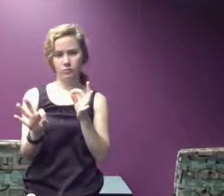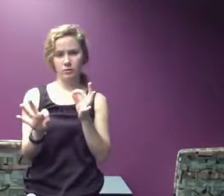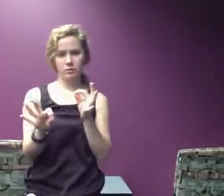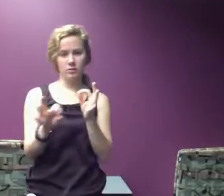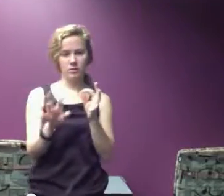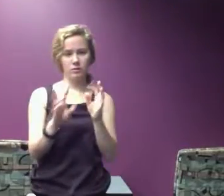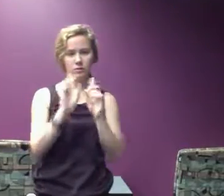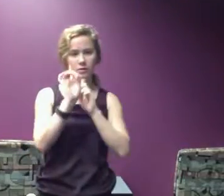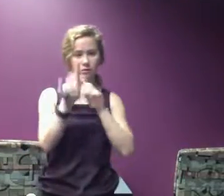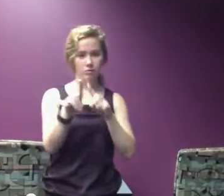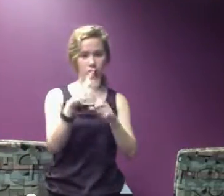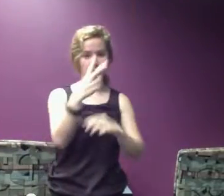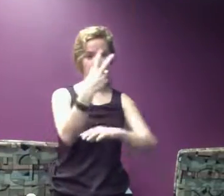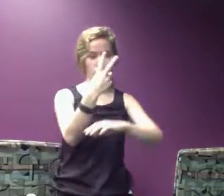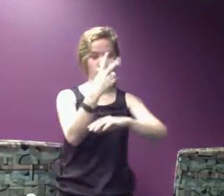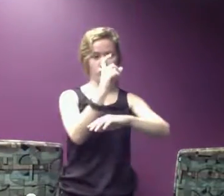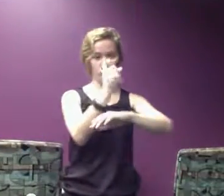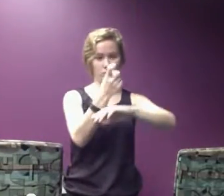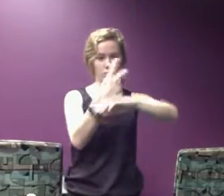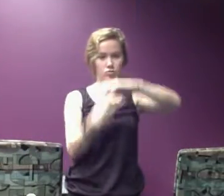It's very, very simple.